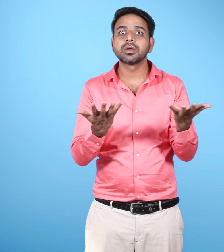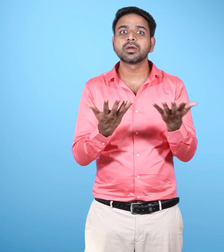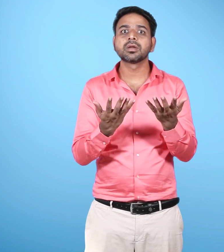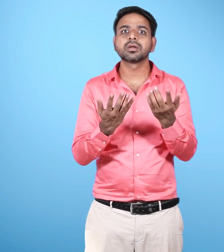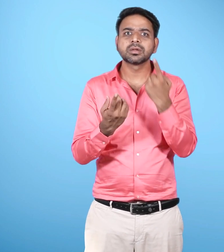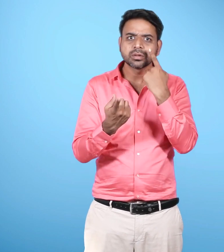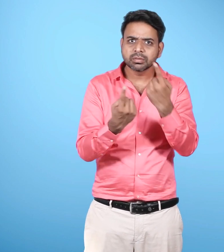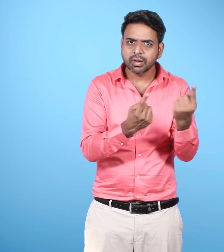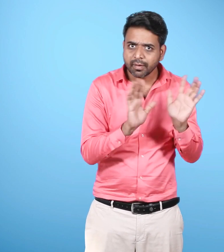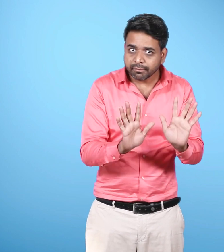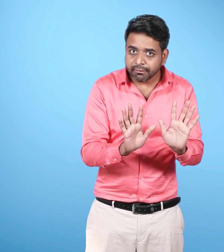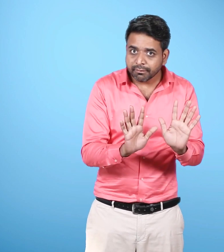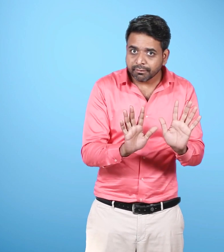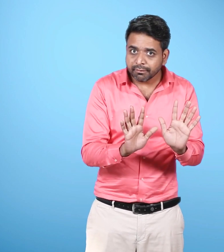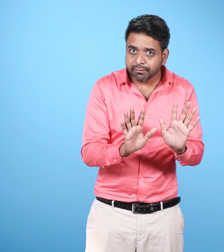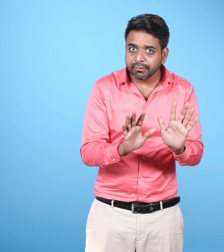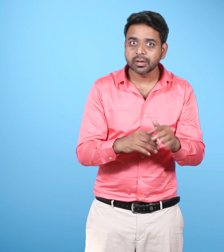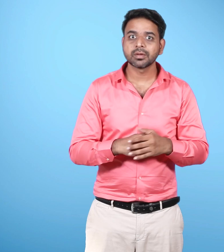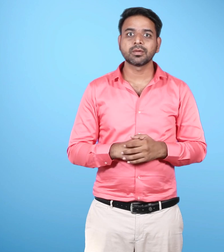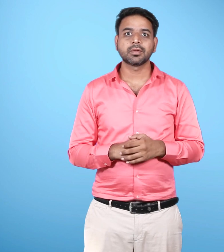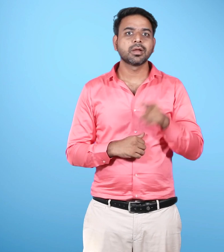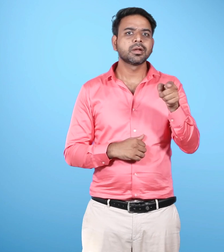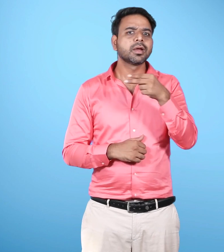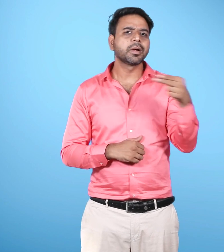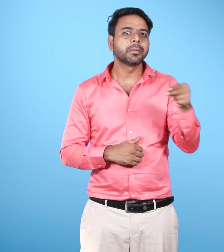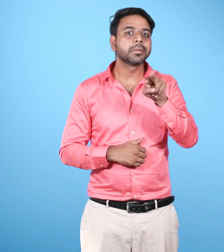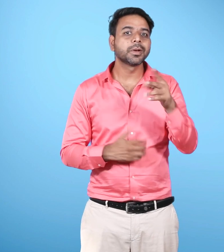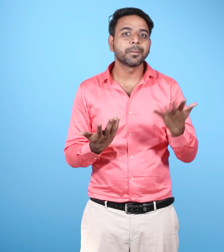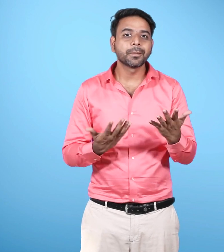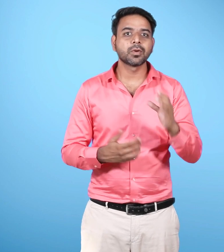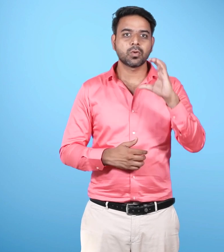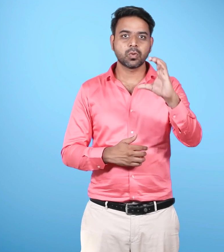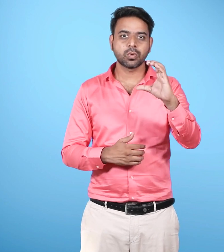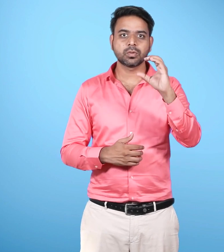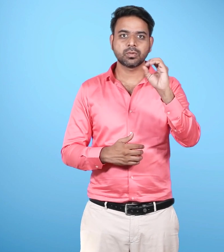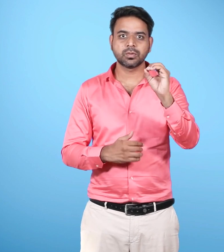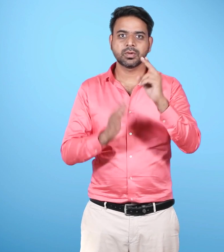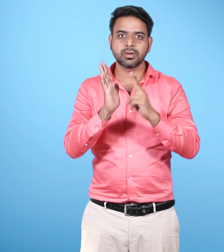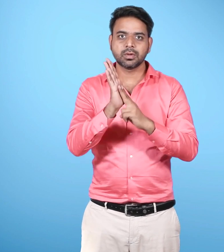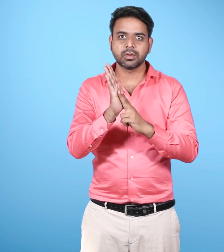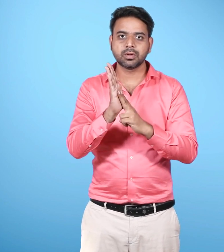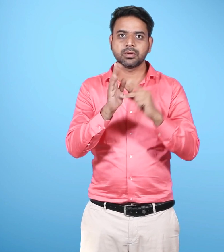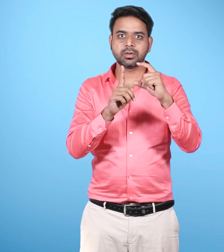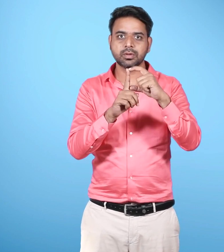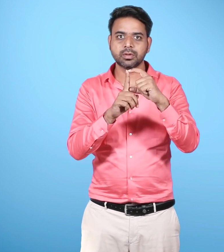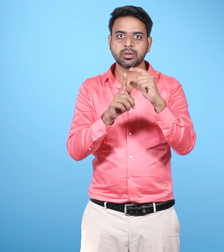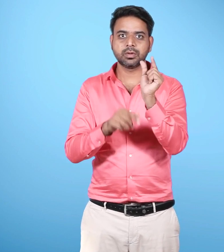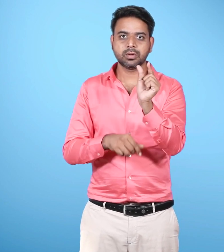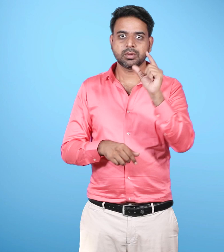which is indicated by the glowing bulb. Materials which allow electric current to pass through them are